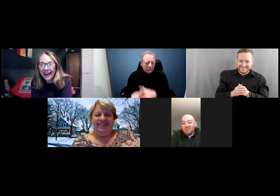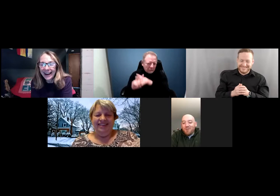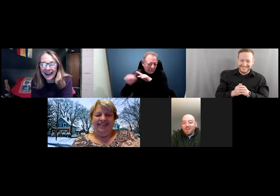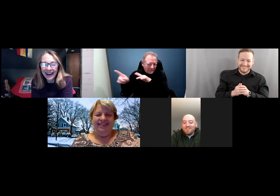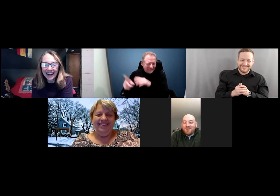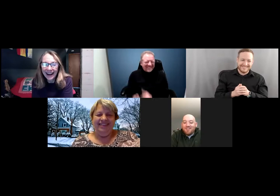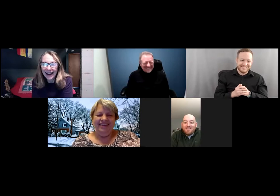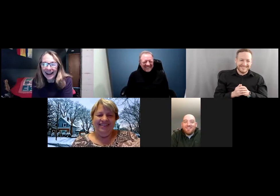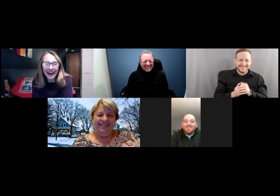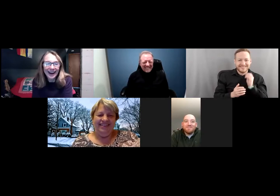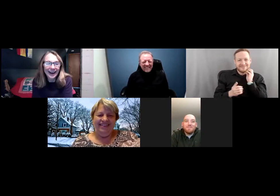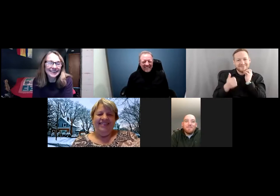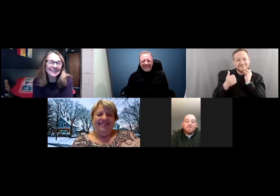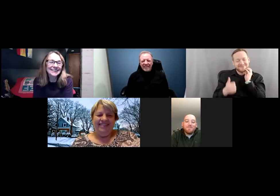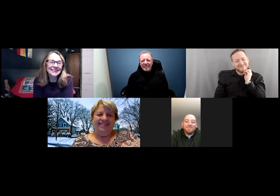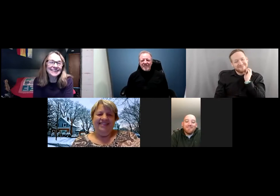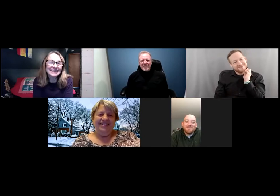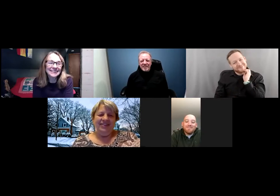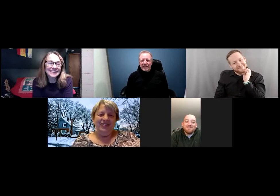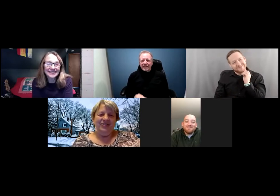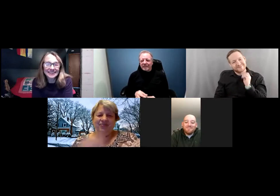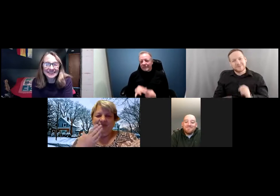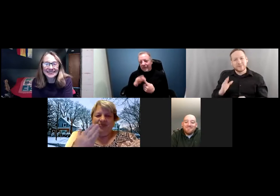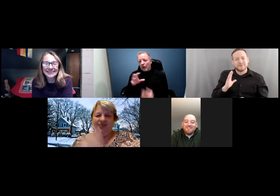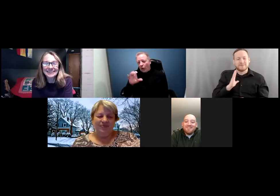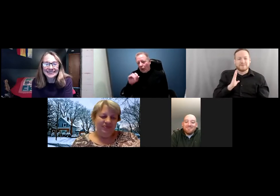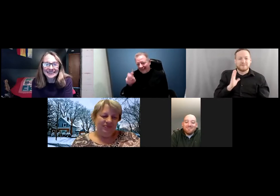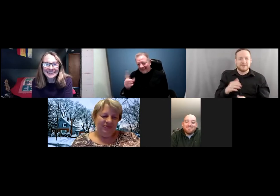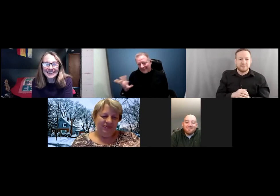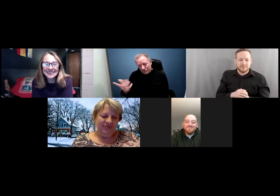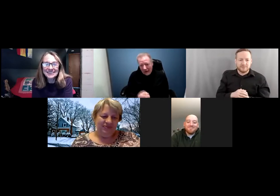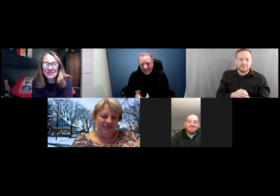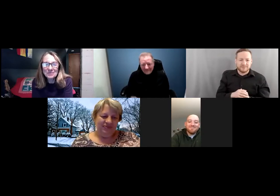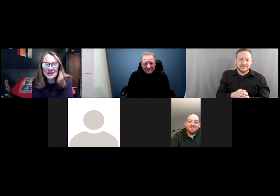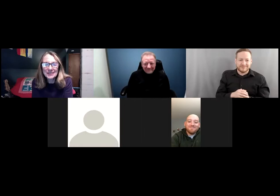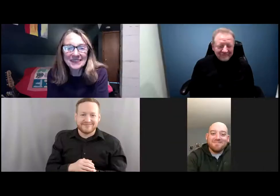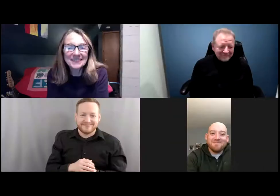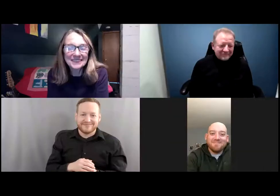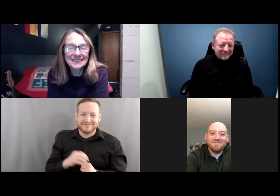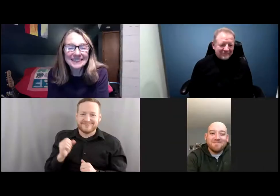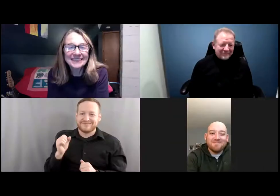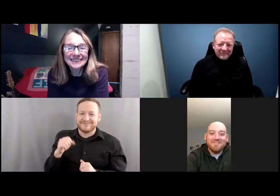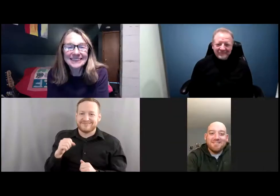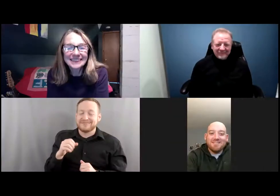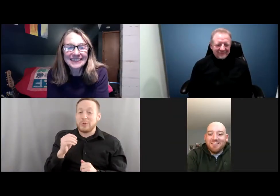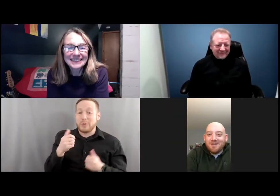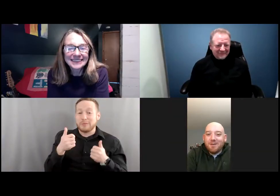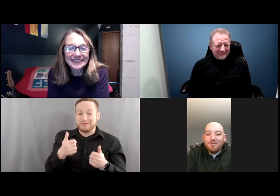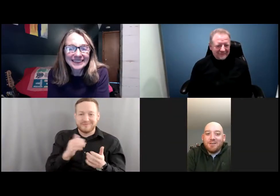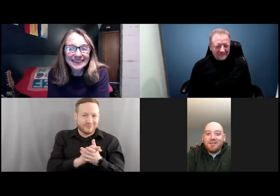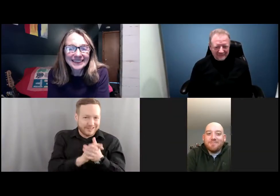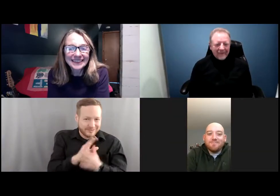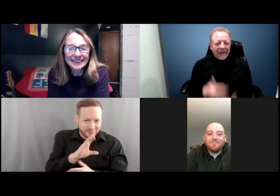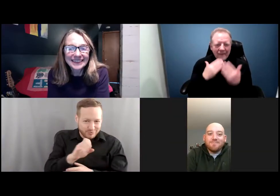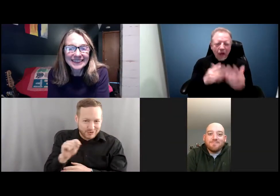that's just COVID, right? Oh, Yeah. that's great, Brett. Thank you. I